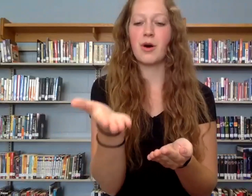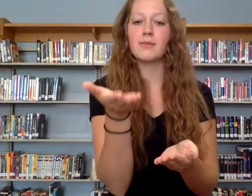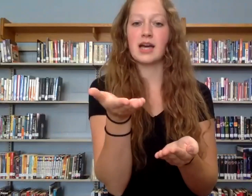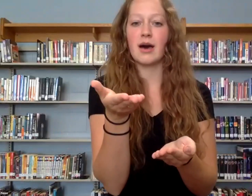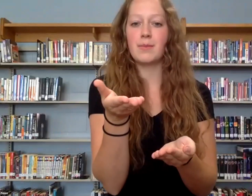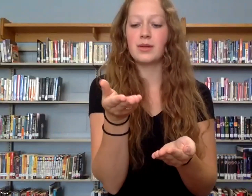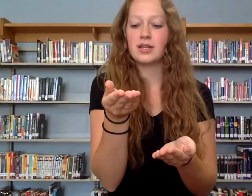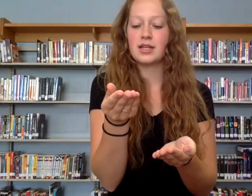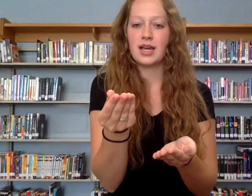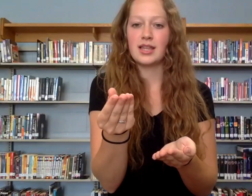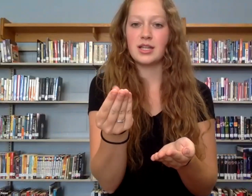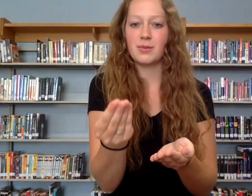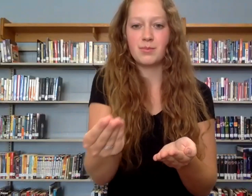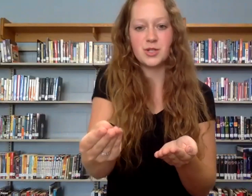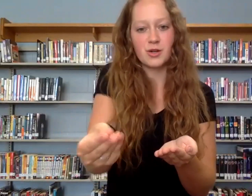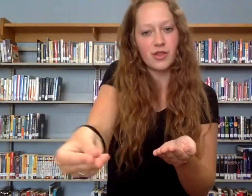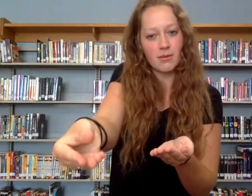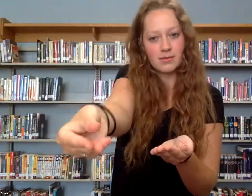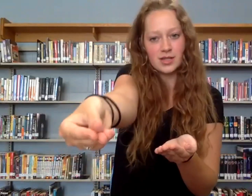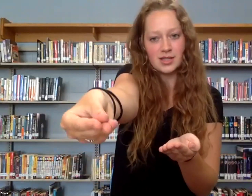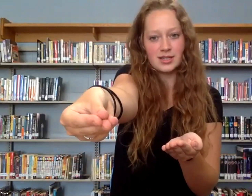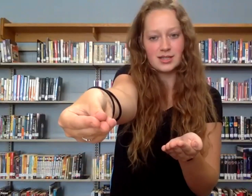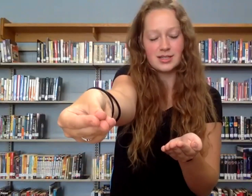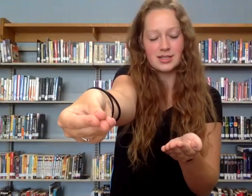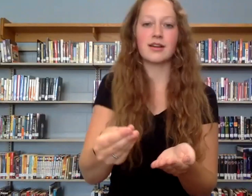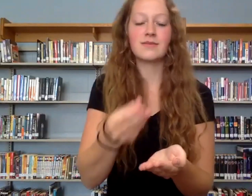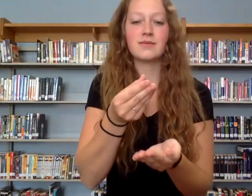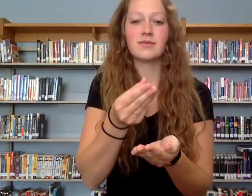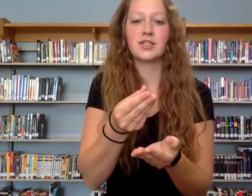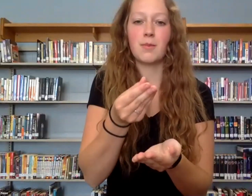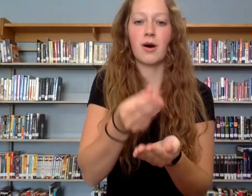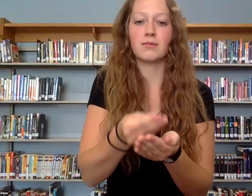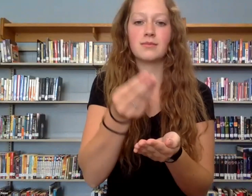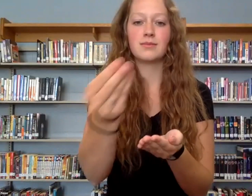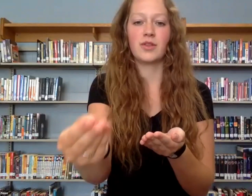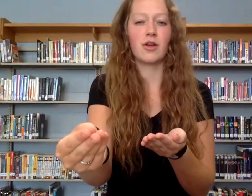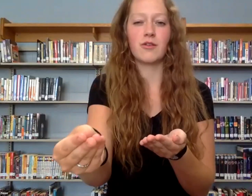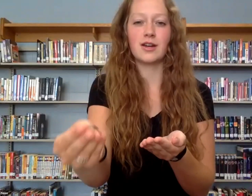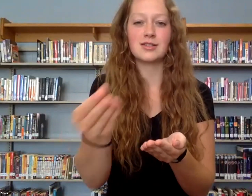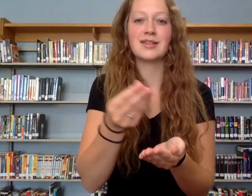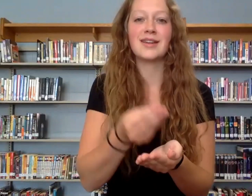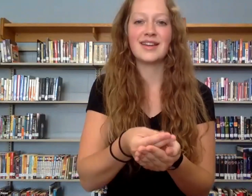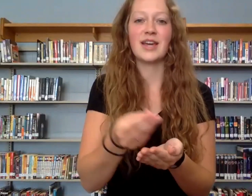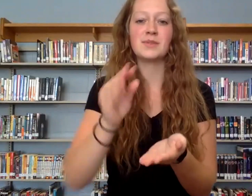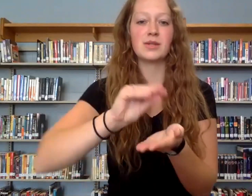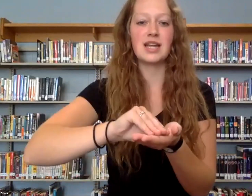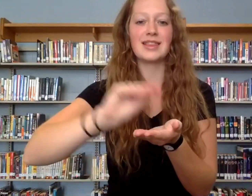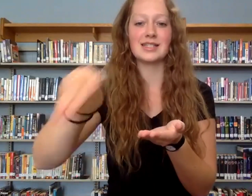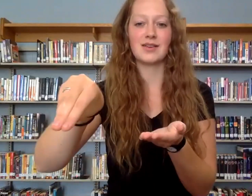is up. And then you put your thumb together to your palm. Together. I had it backwards. Okay.